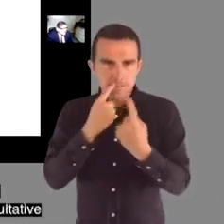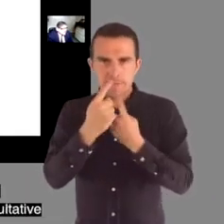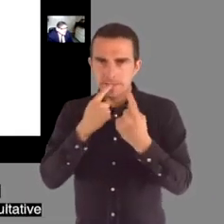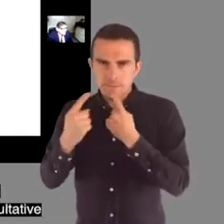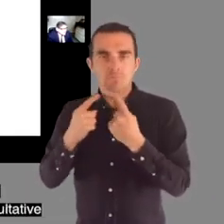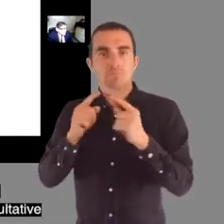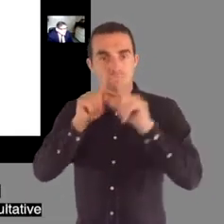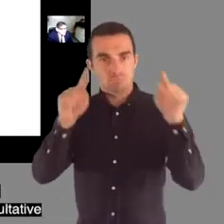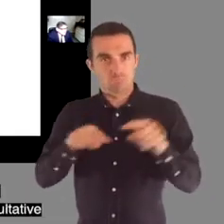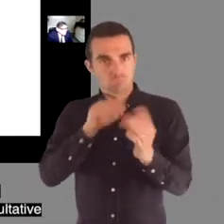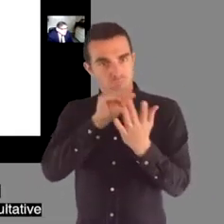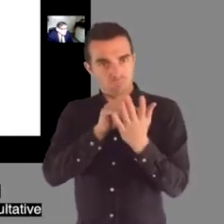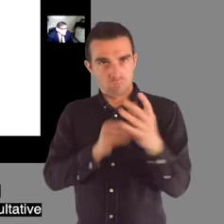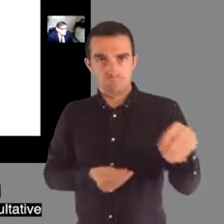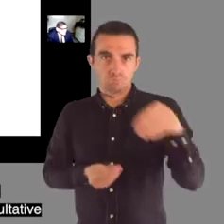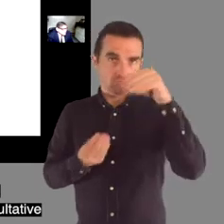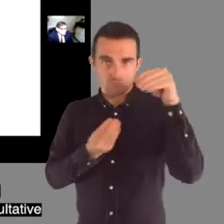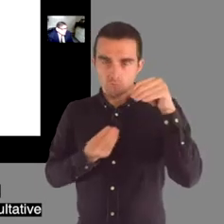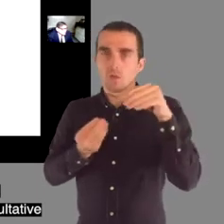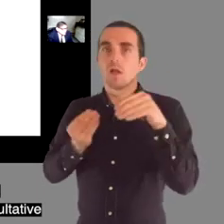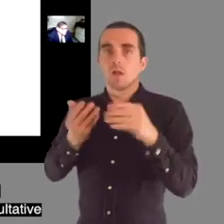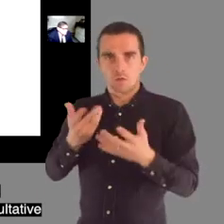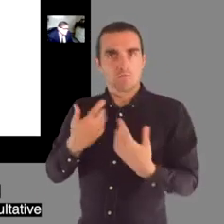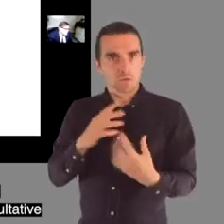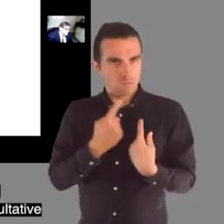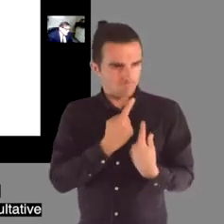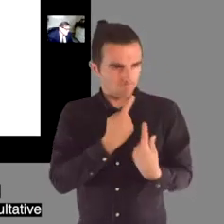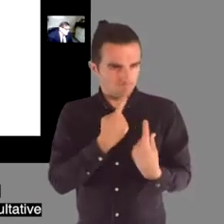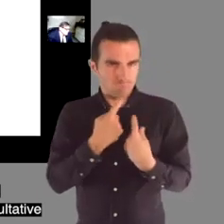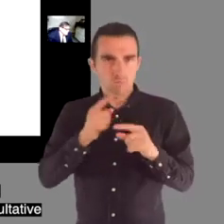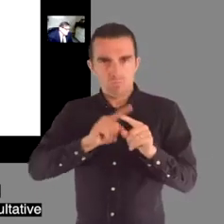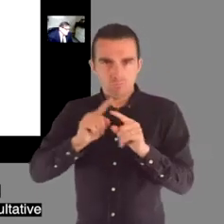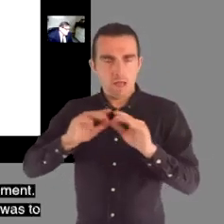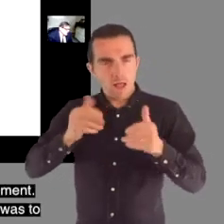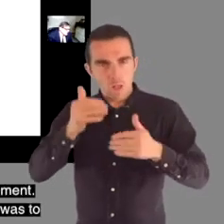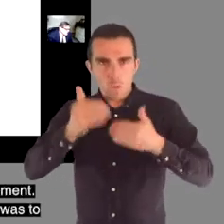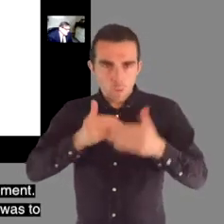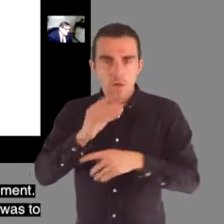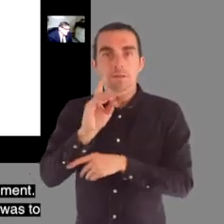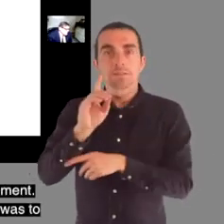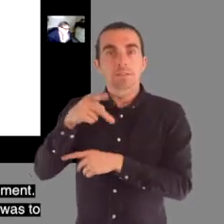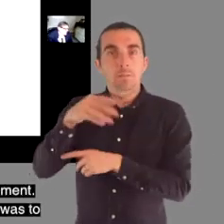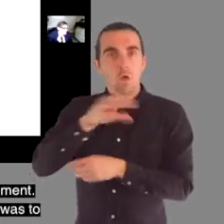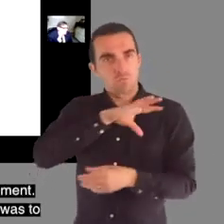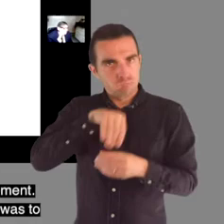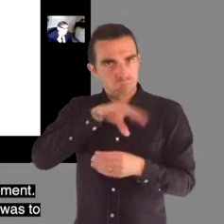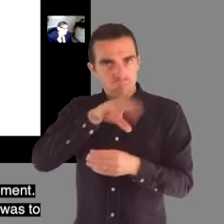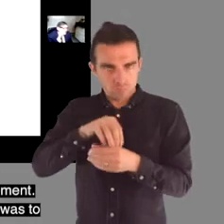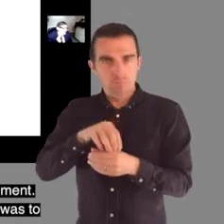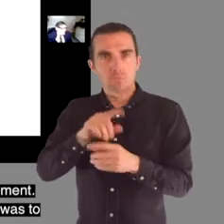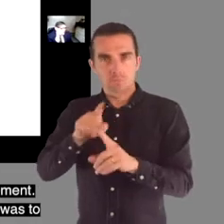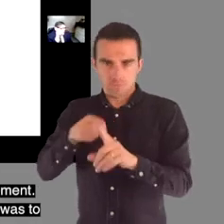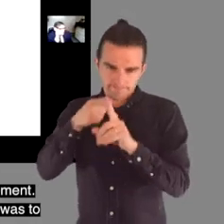it, and the bill was created. We've heard about the consultative mechanisms and DPO